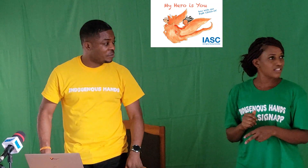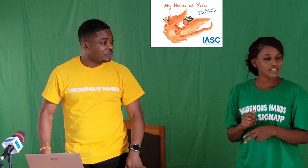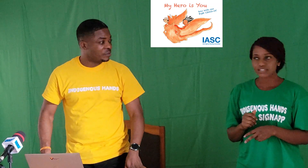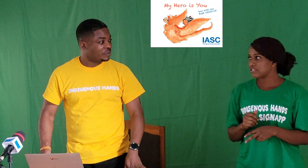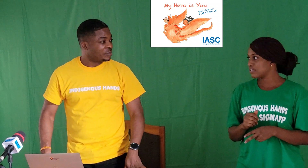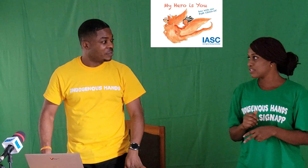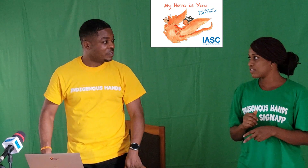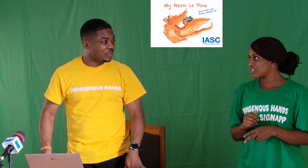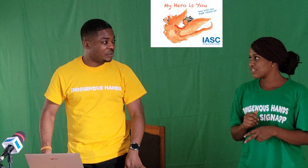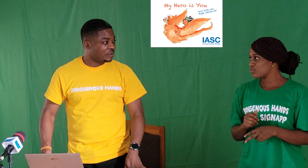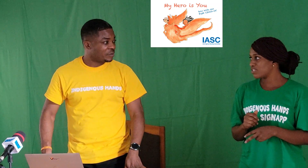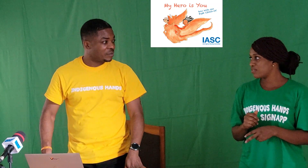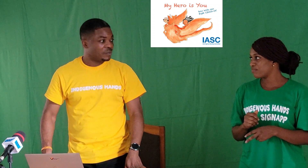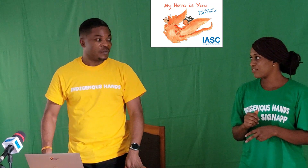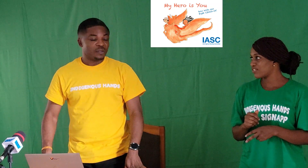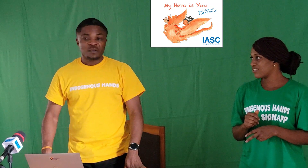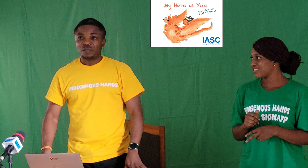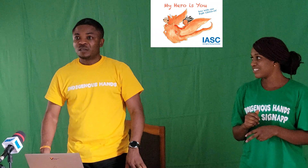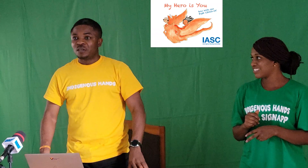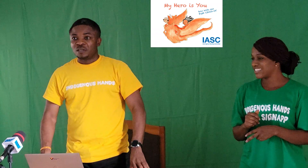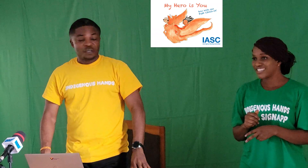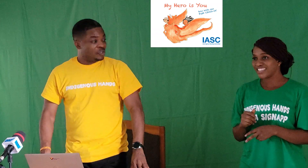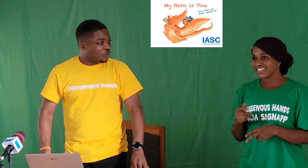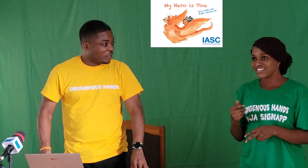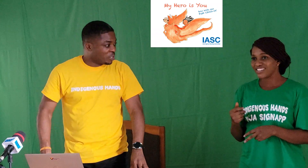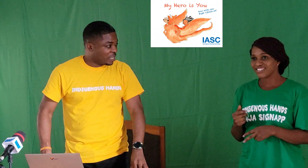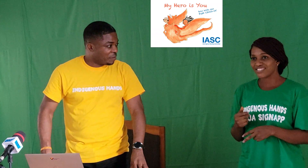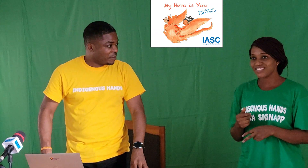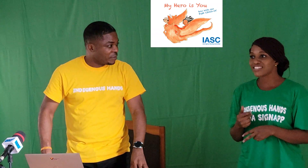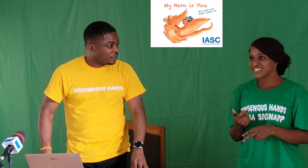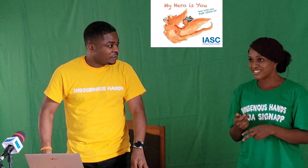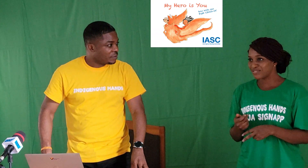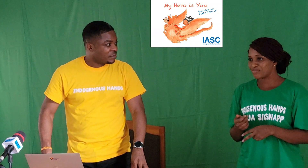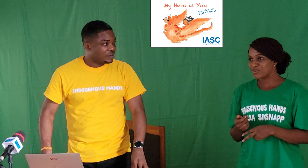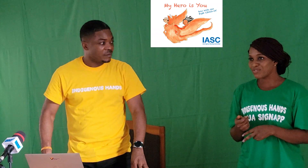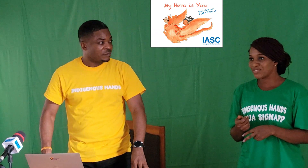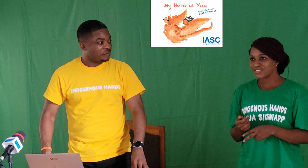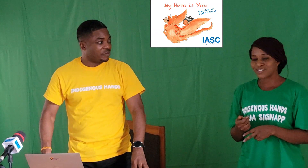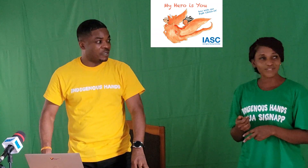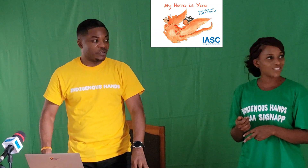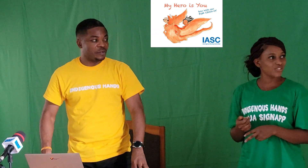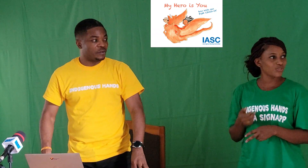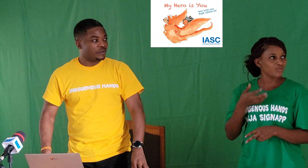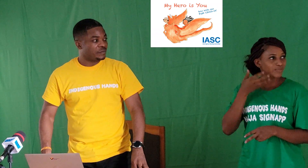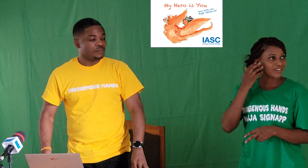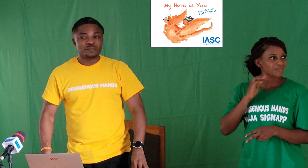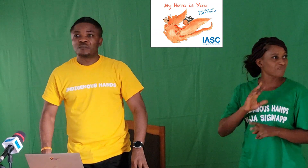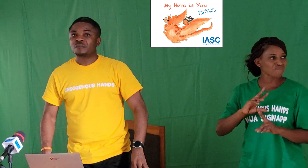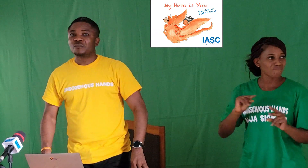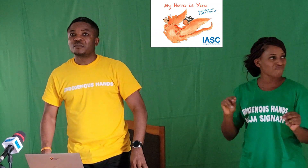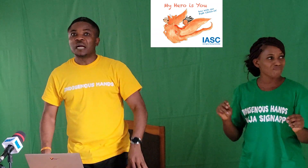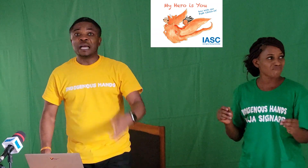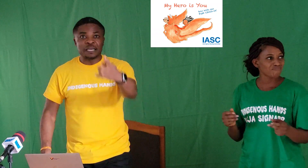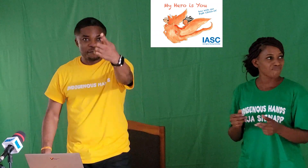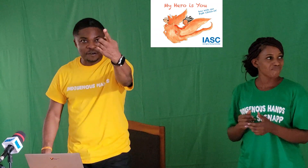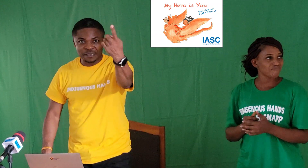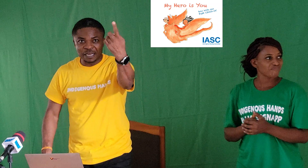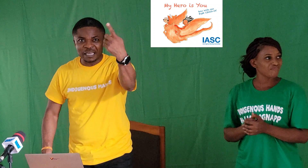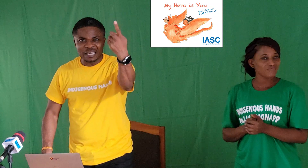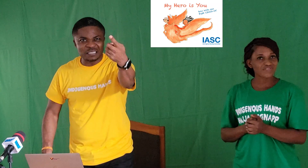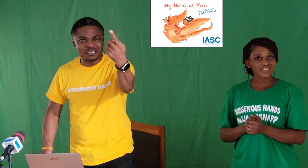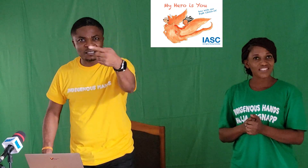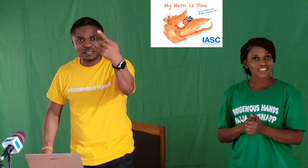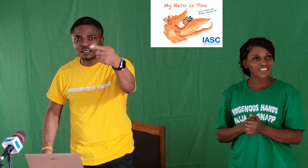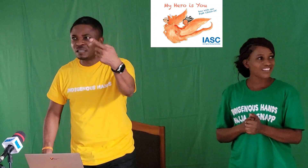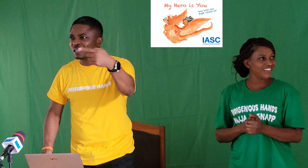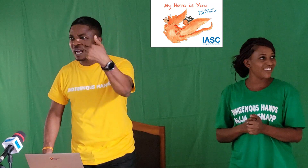know. You don't know. You know what I'm talking about? But you don't know. Aya. Aya. Fine.